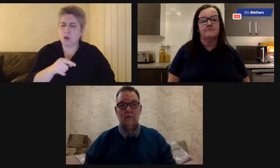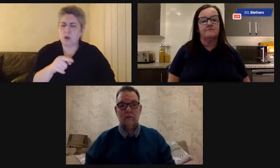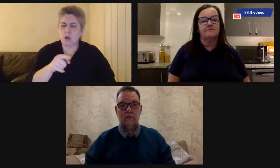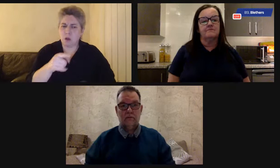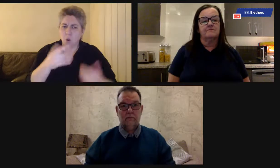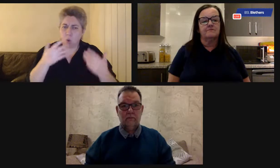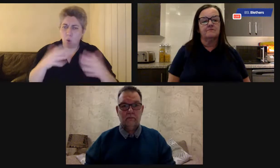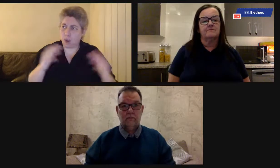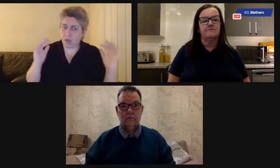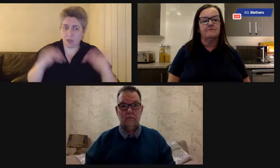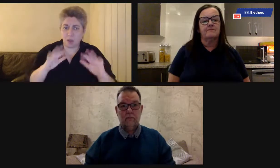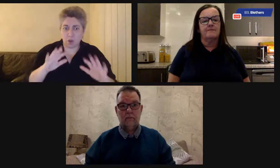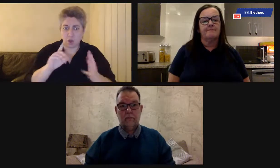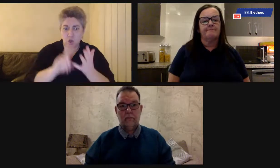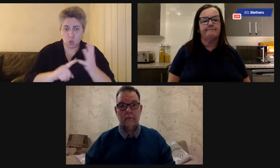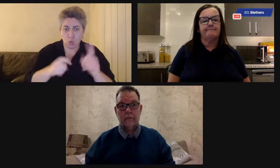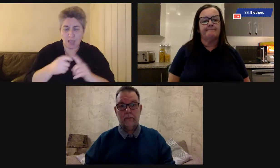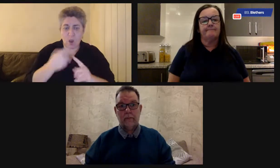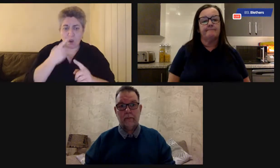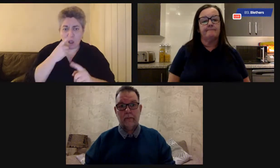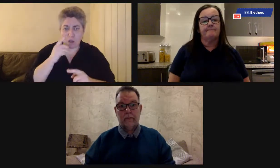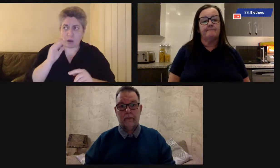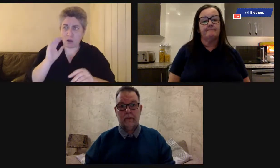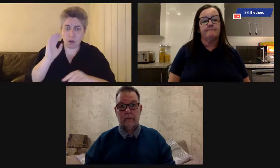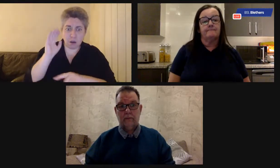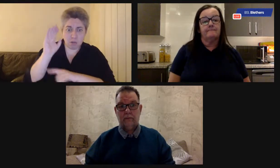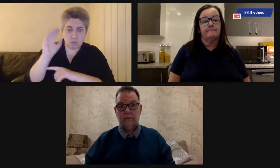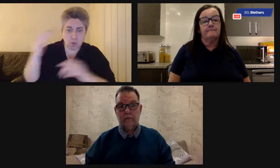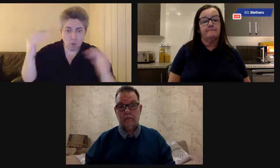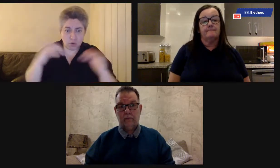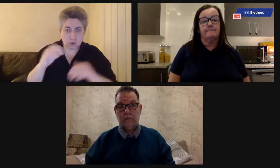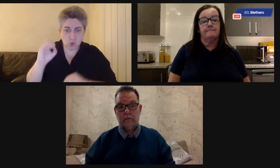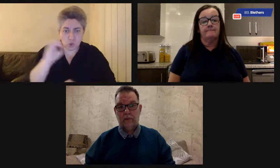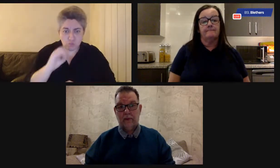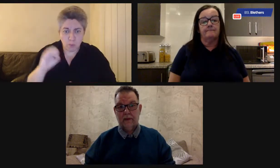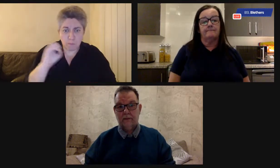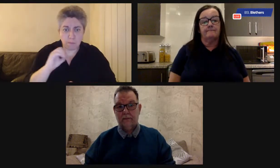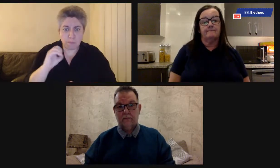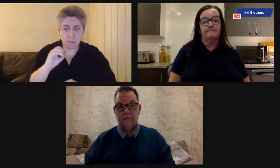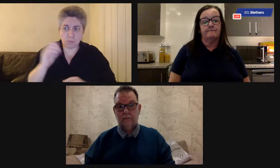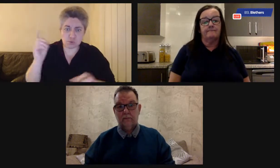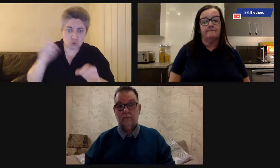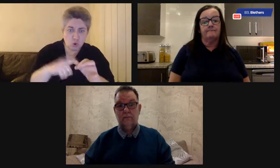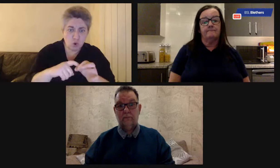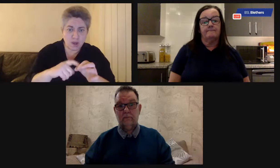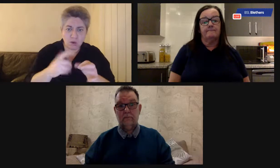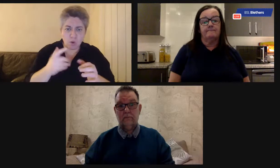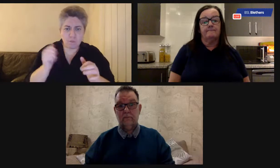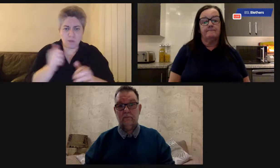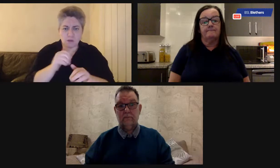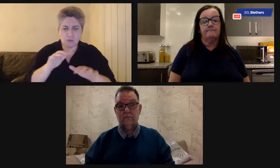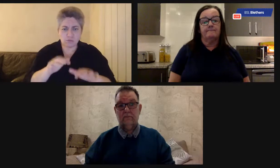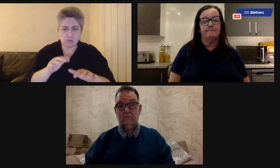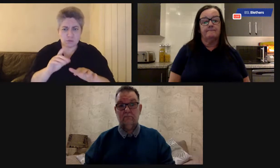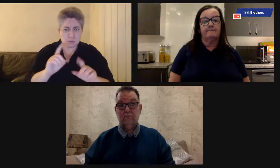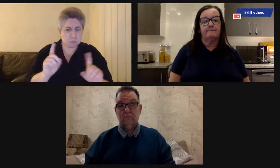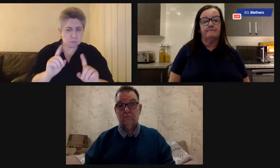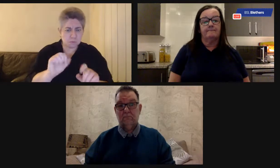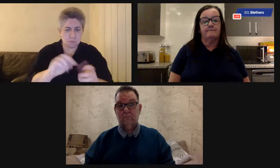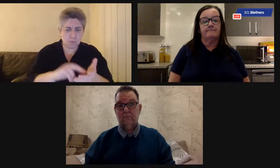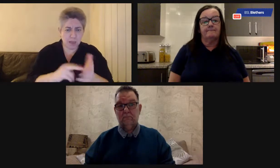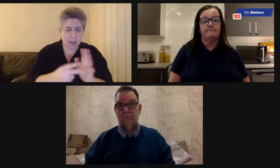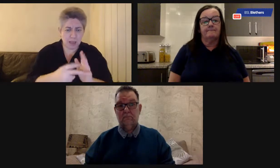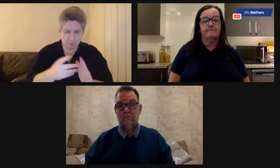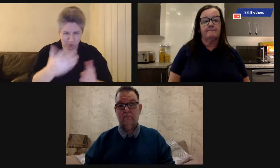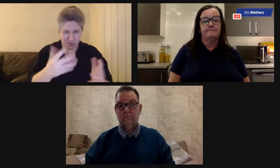So we have a question in, and the question is it only people from the UK that can come on your